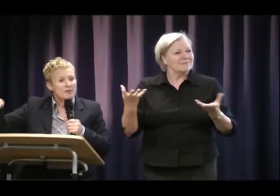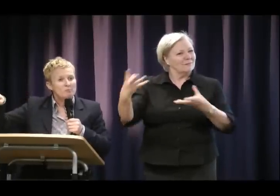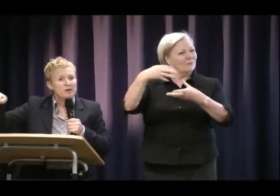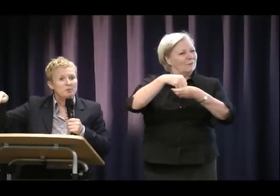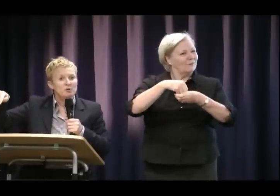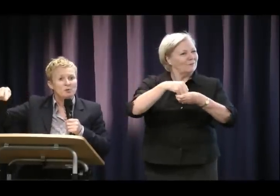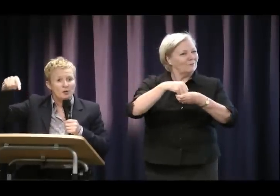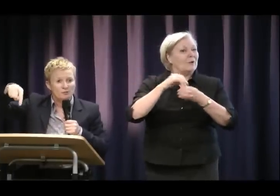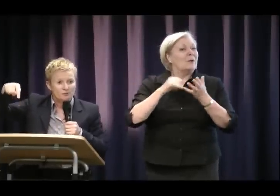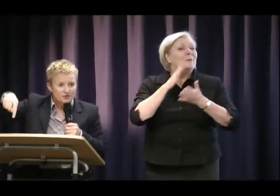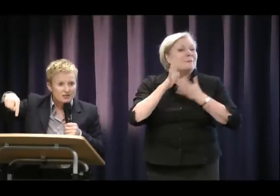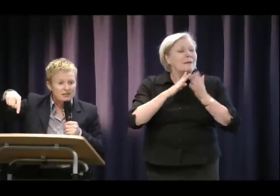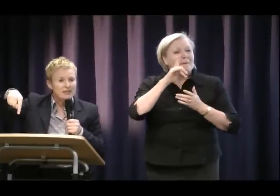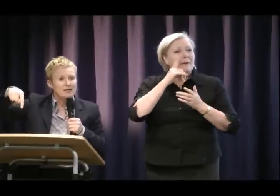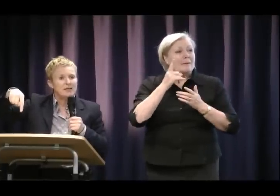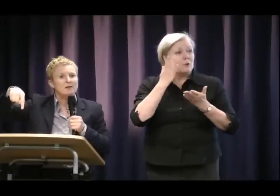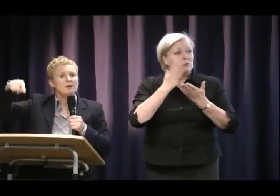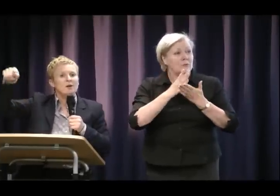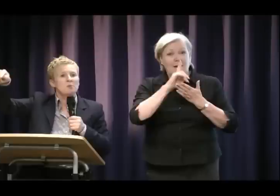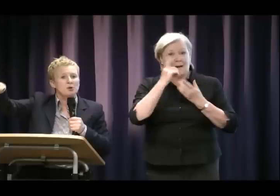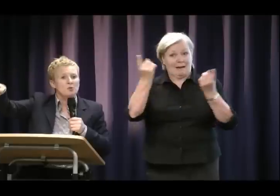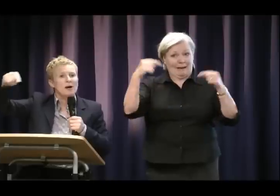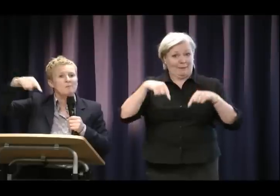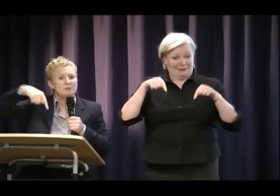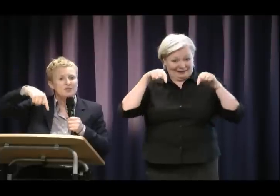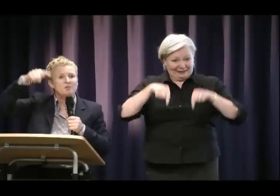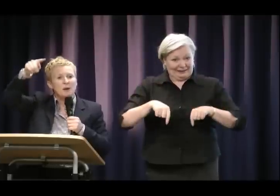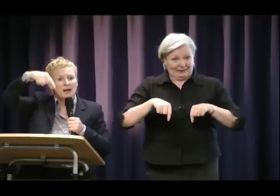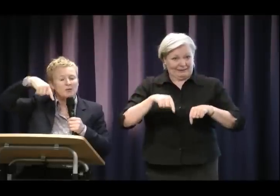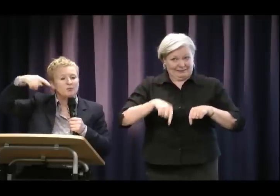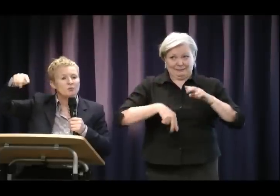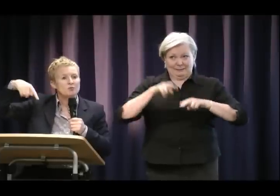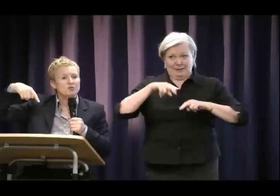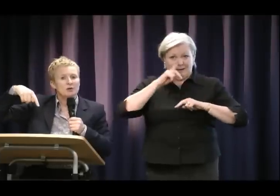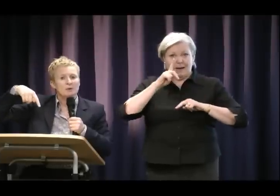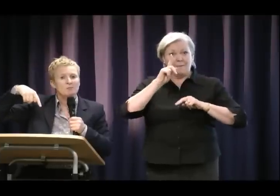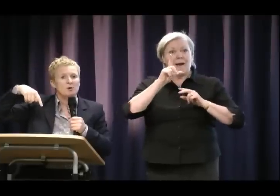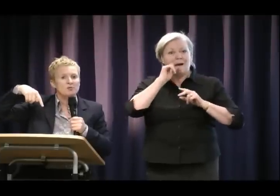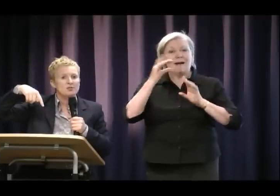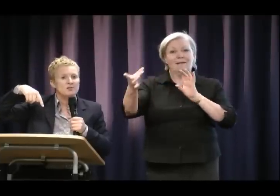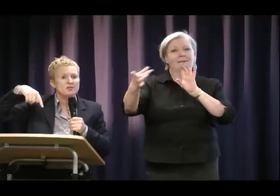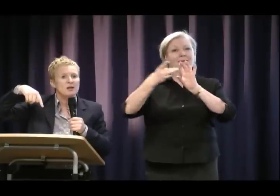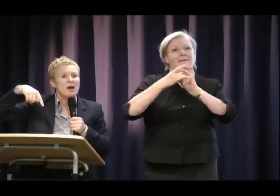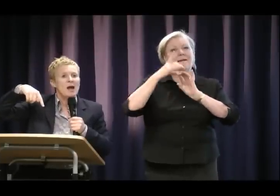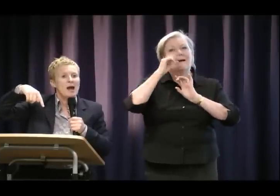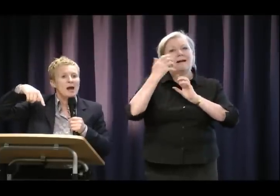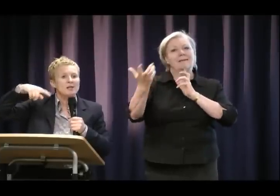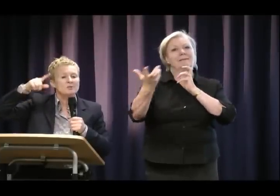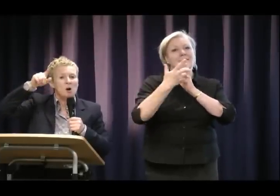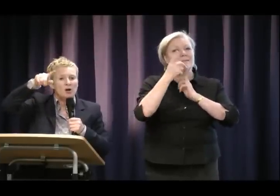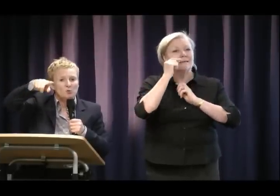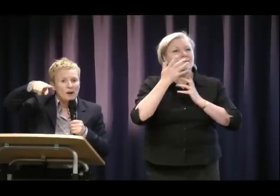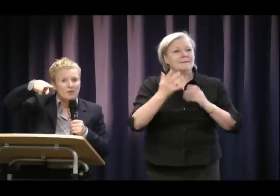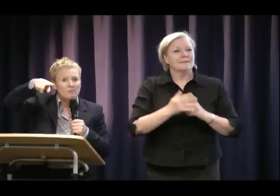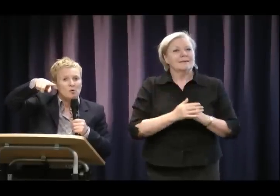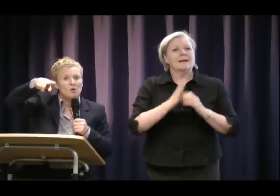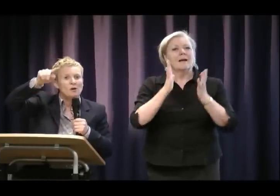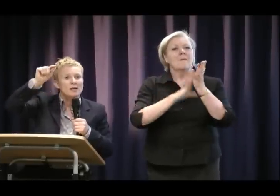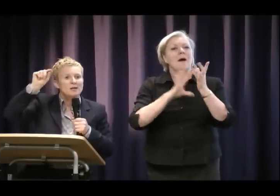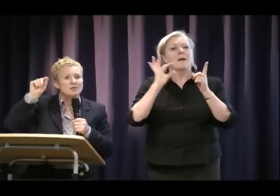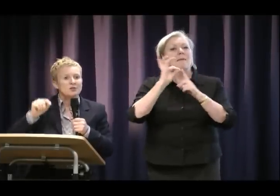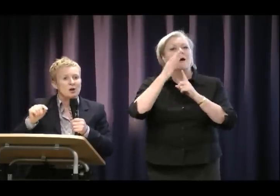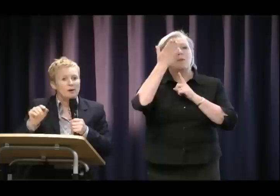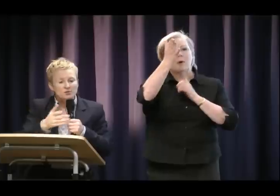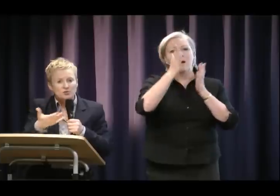we will have people who are not physically here, but who are participating through the streaming process, and Michael